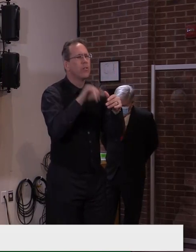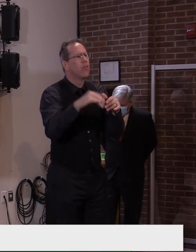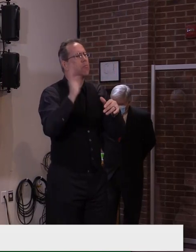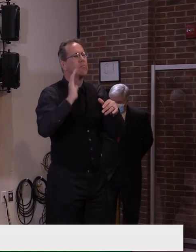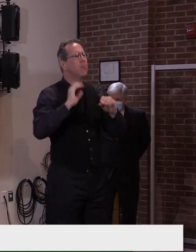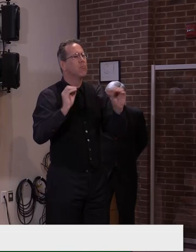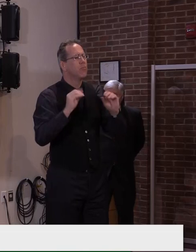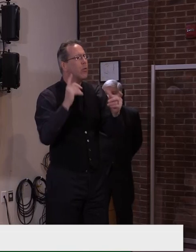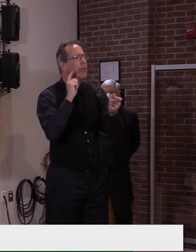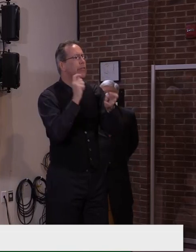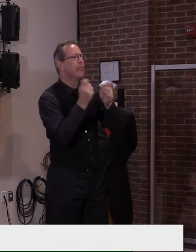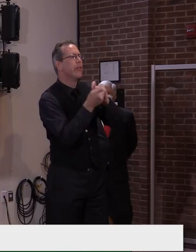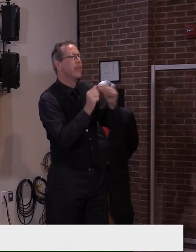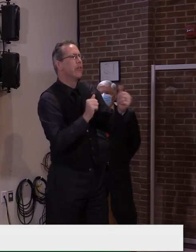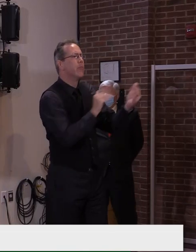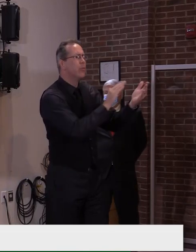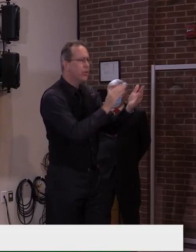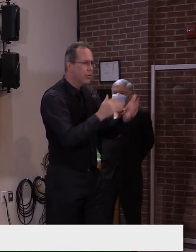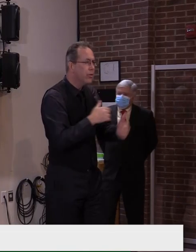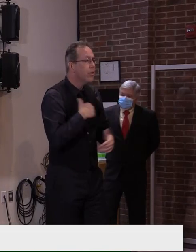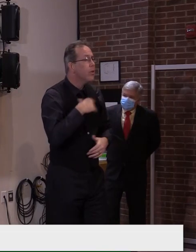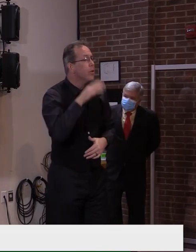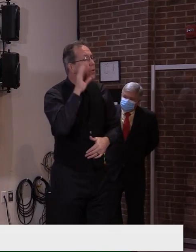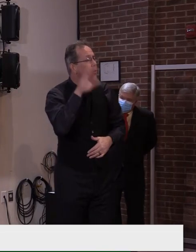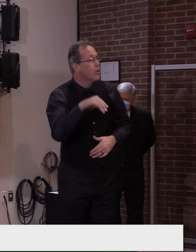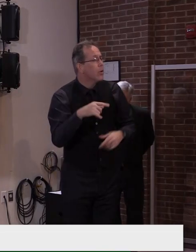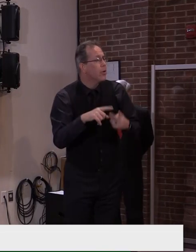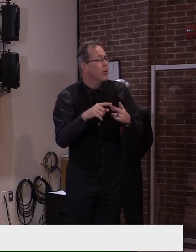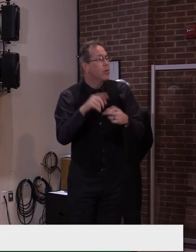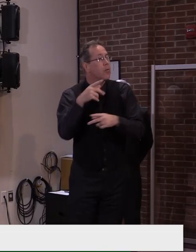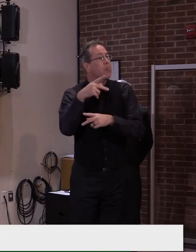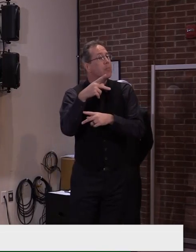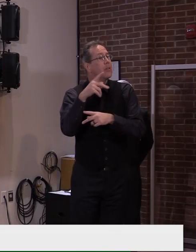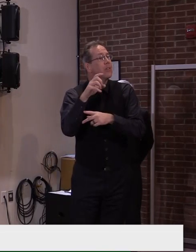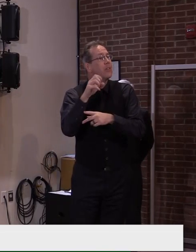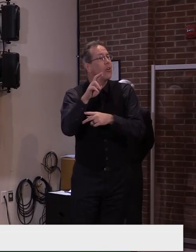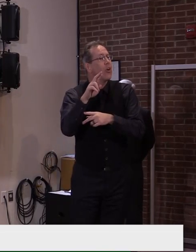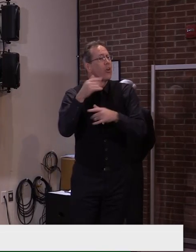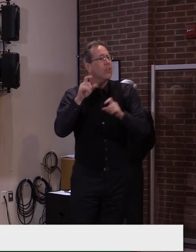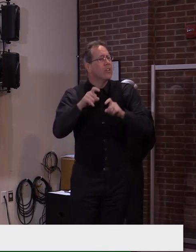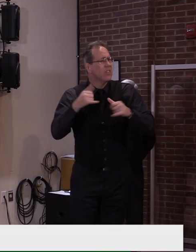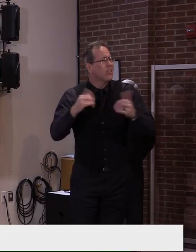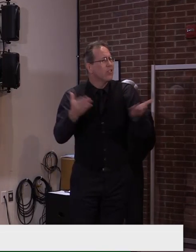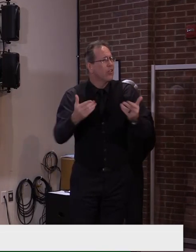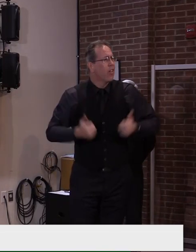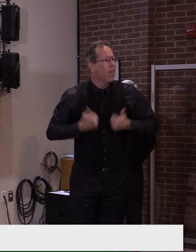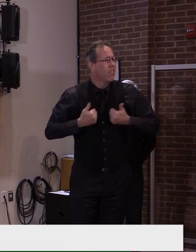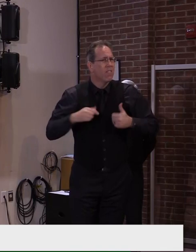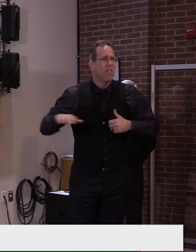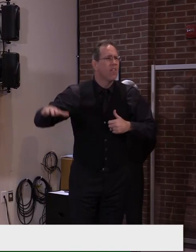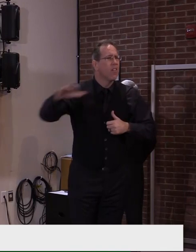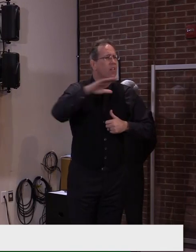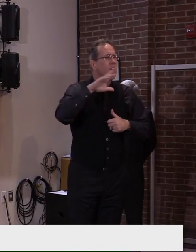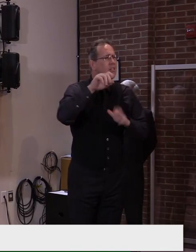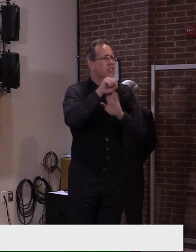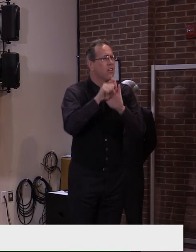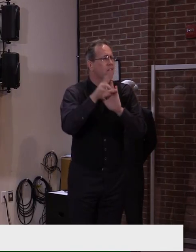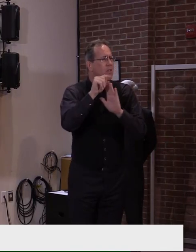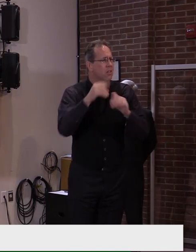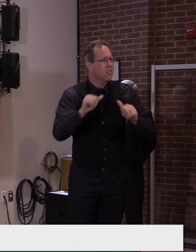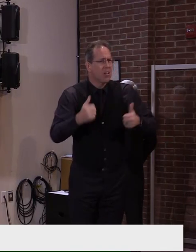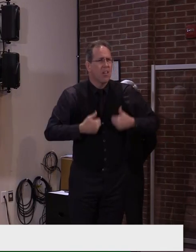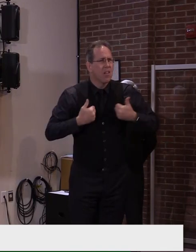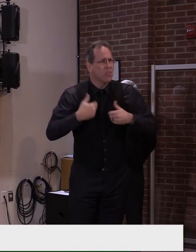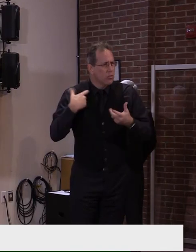accessing our PCR test sites all the time and reporting out large numbers of results. That's going to continue.